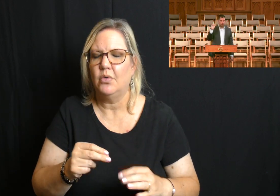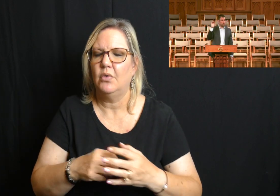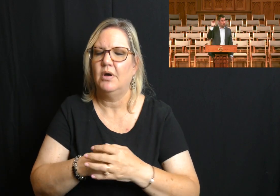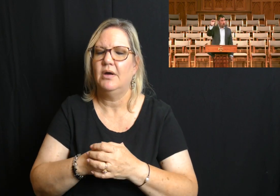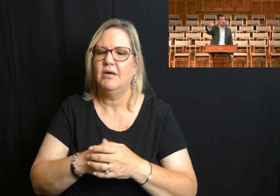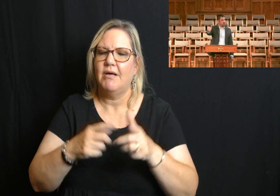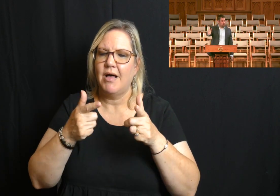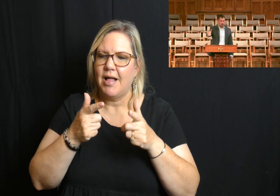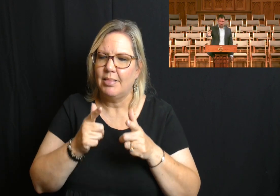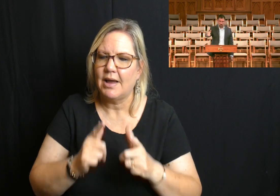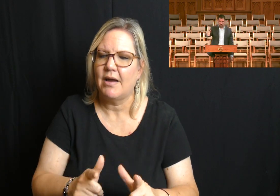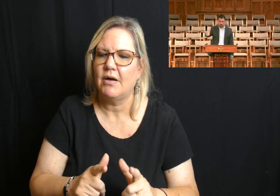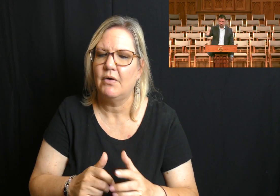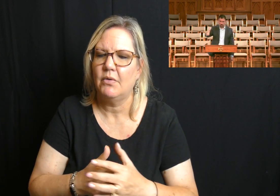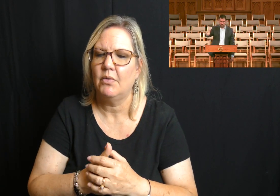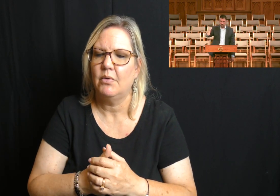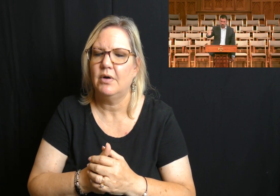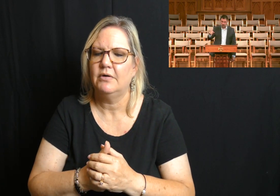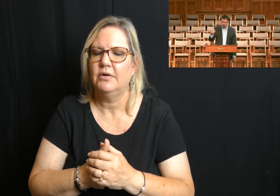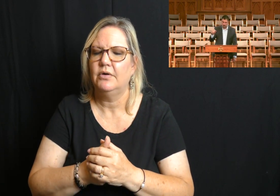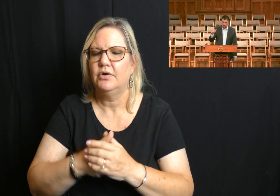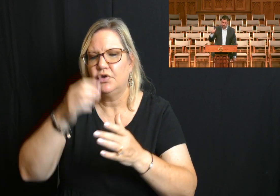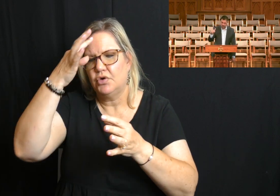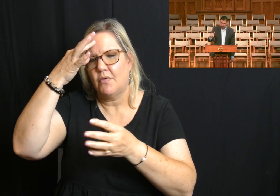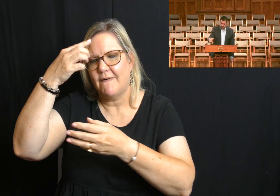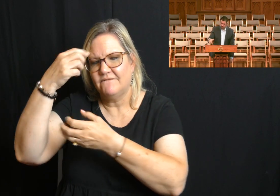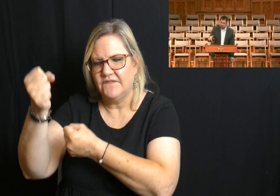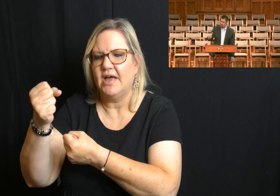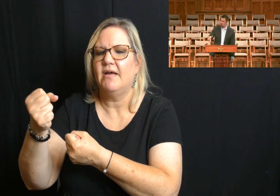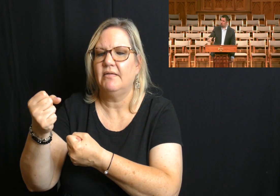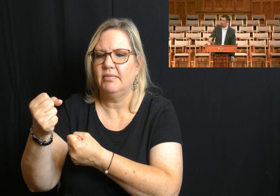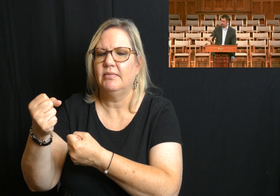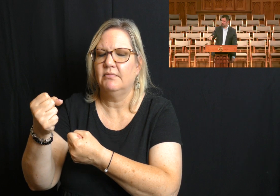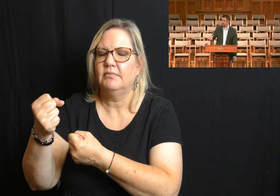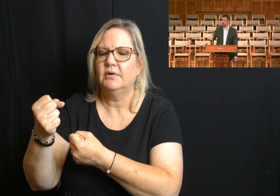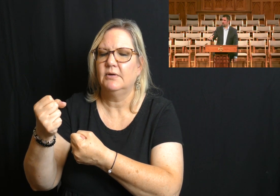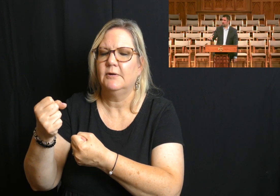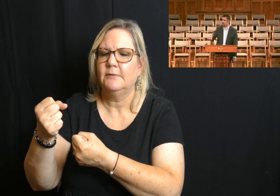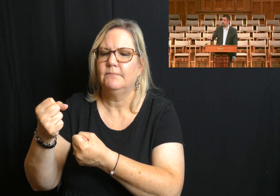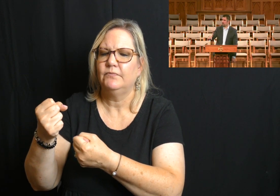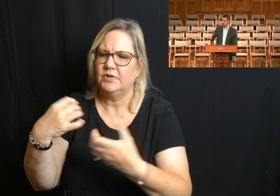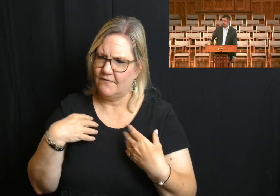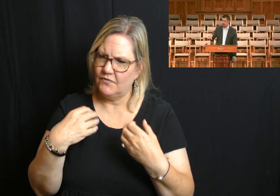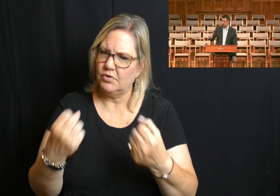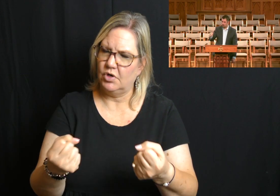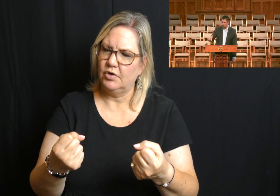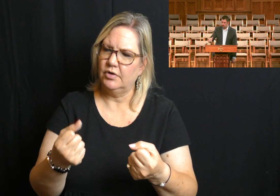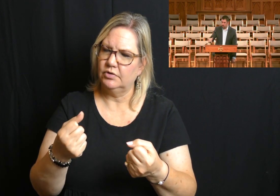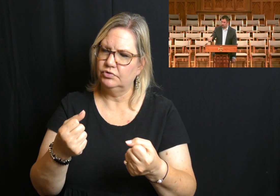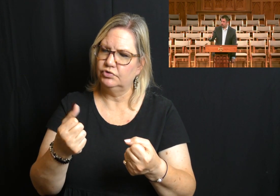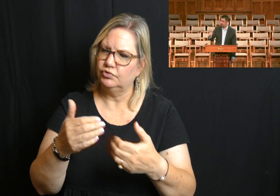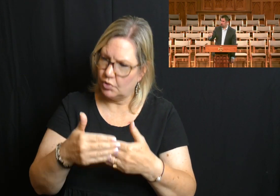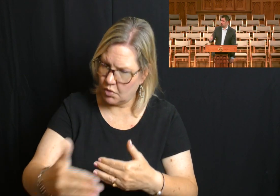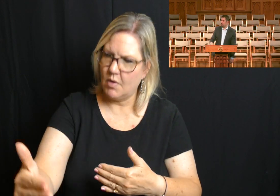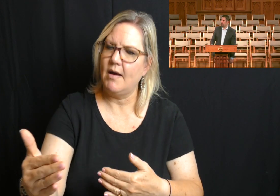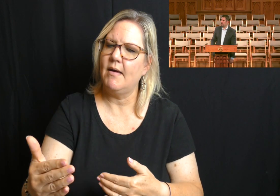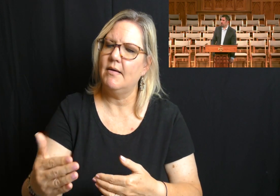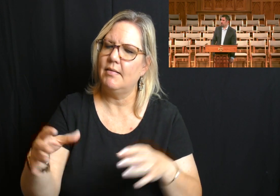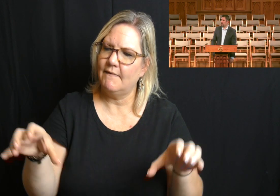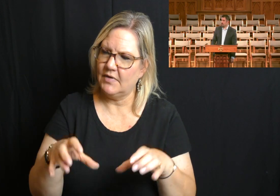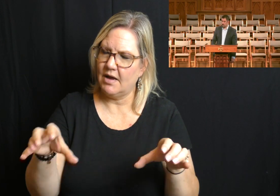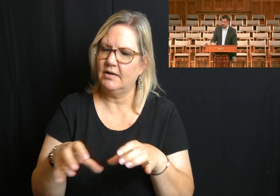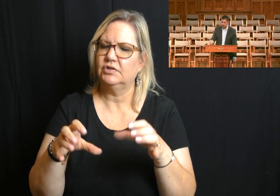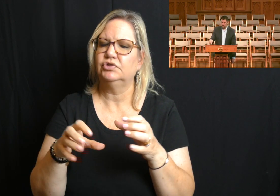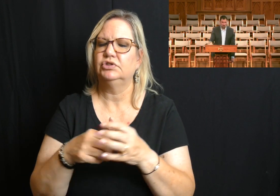Lord had gone before him. Let us view these moments as opportunities to grow in our